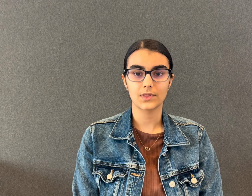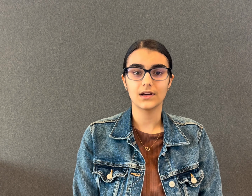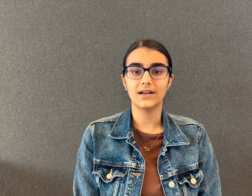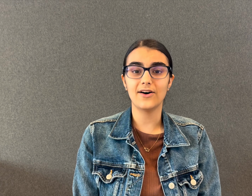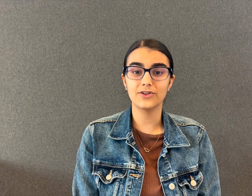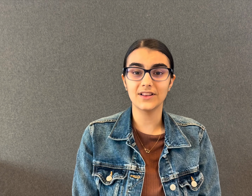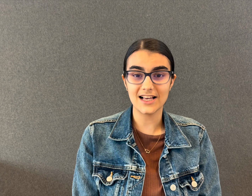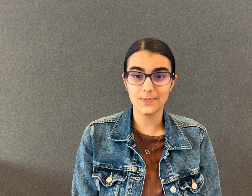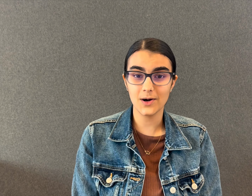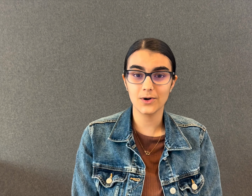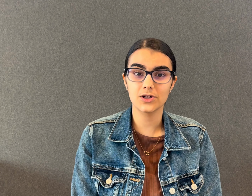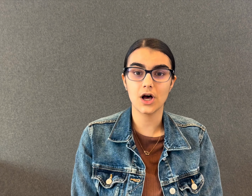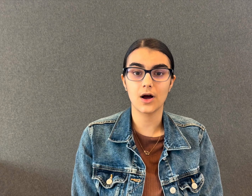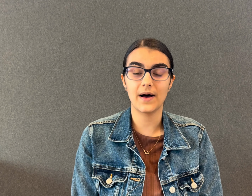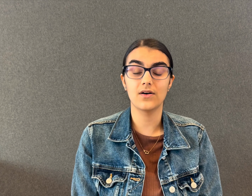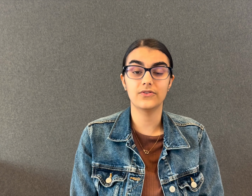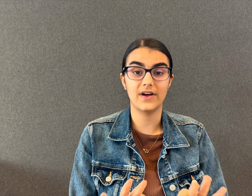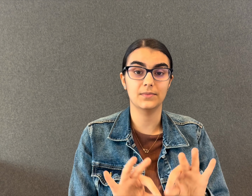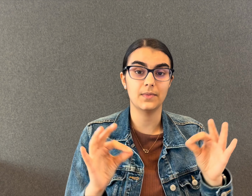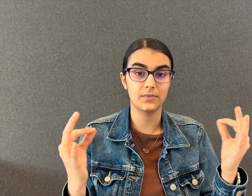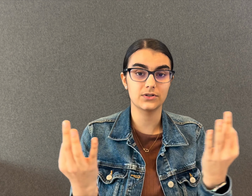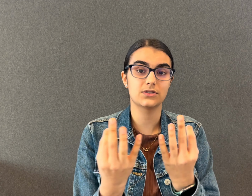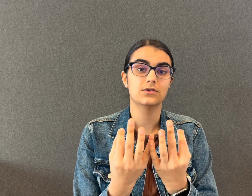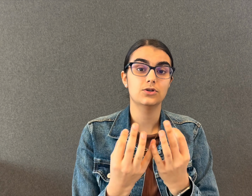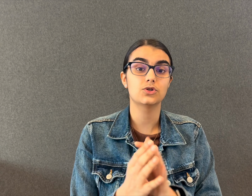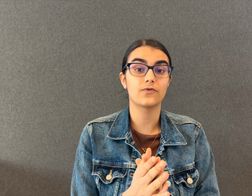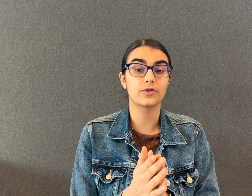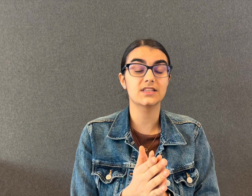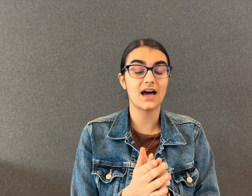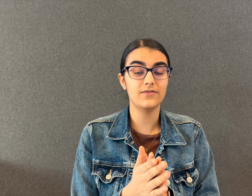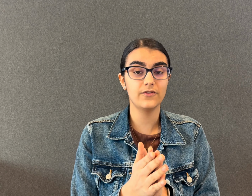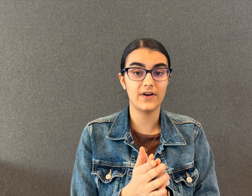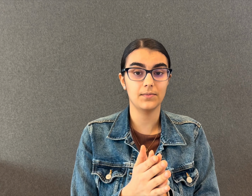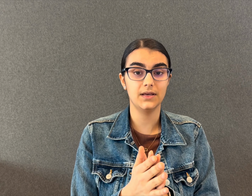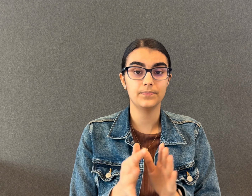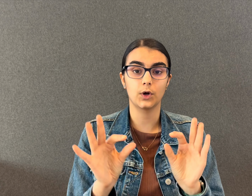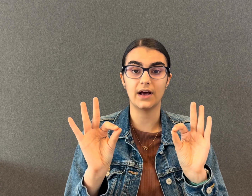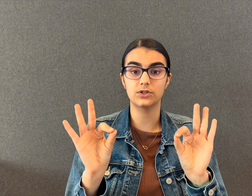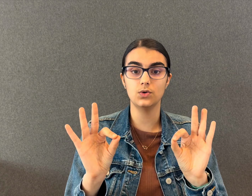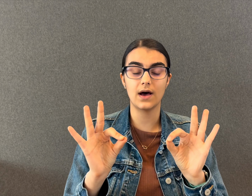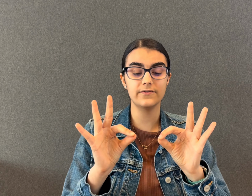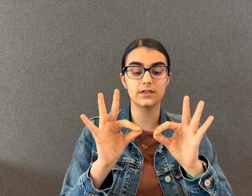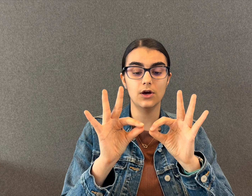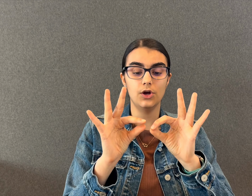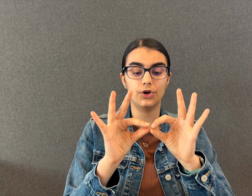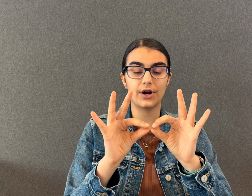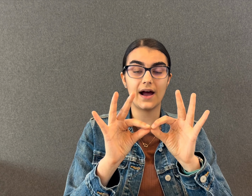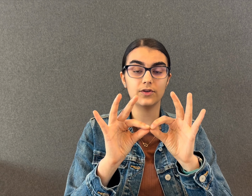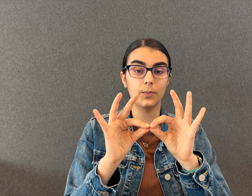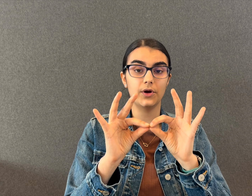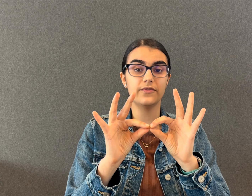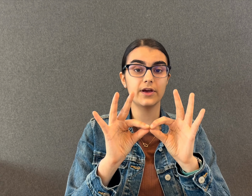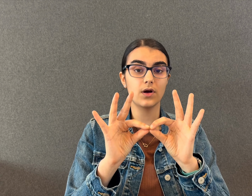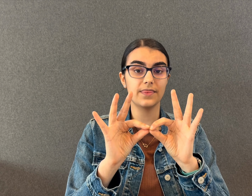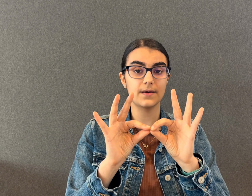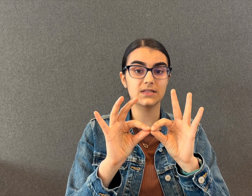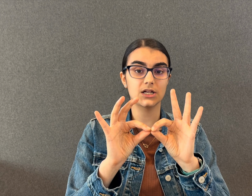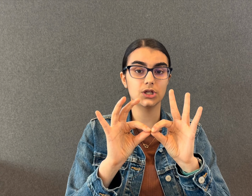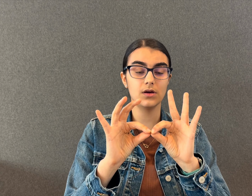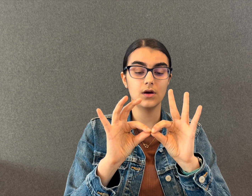Now for the last part, we're gonna talk about family members. So for the sign for family, you're gonna have 2 Fs. You're gonna have your pointer finger and thumbs touching. You're